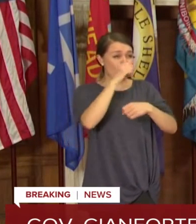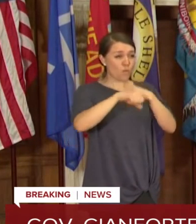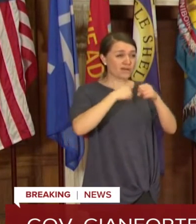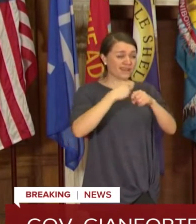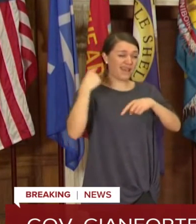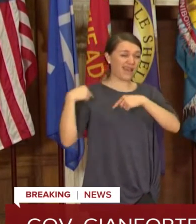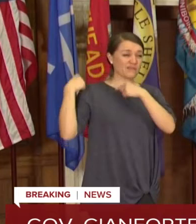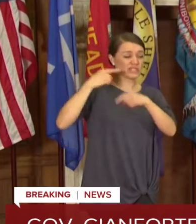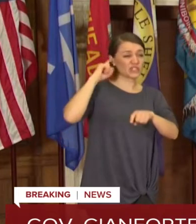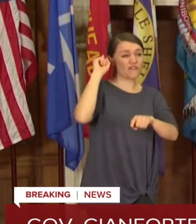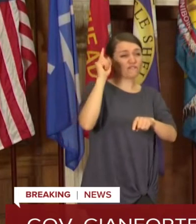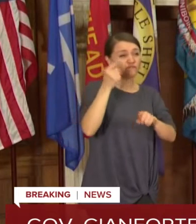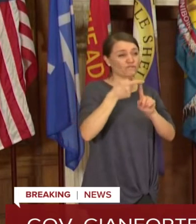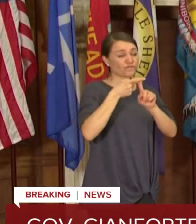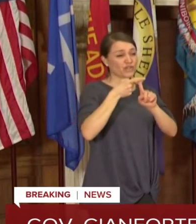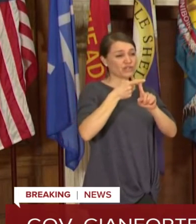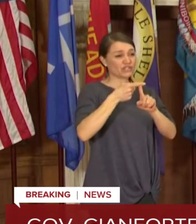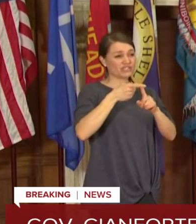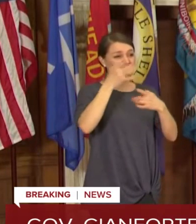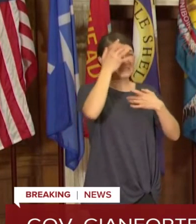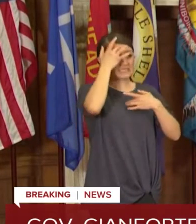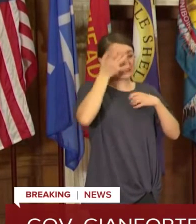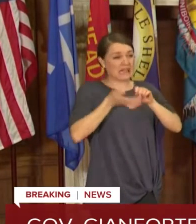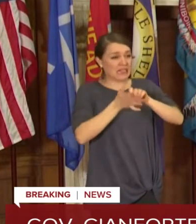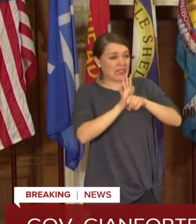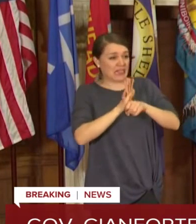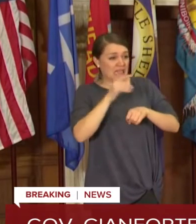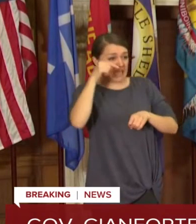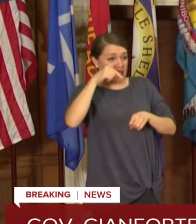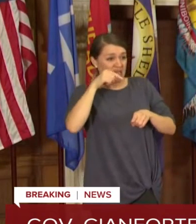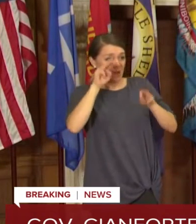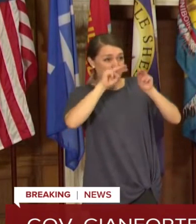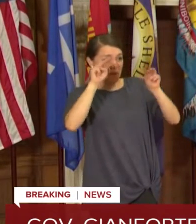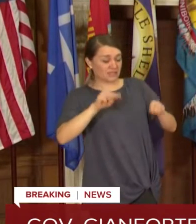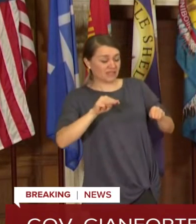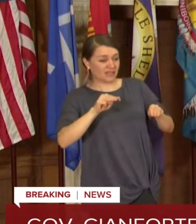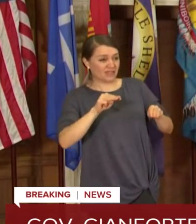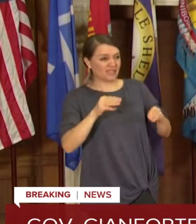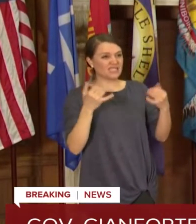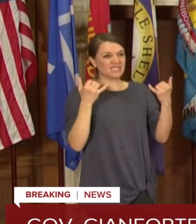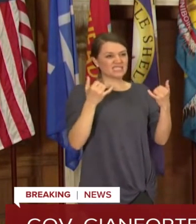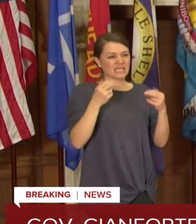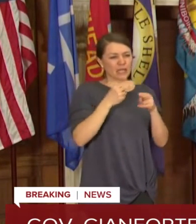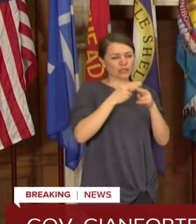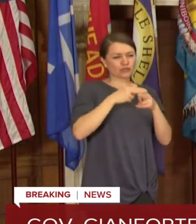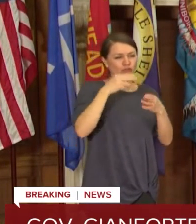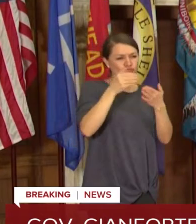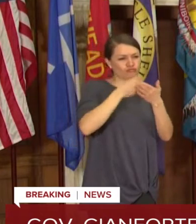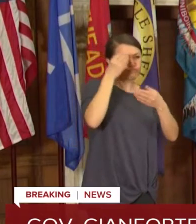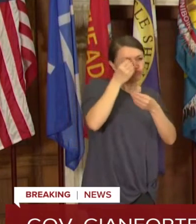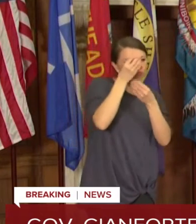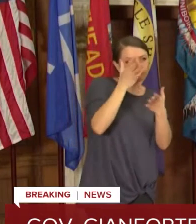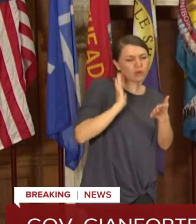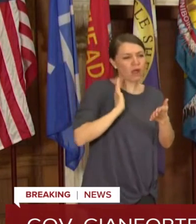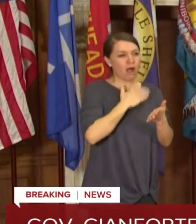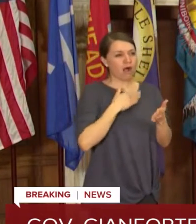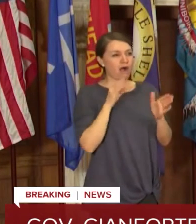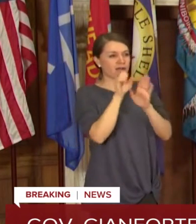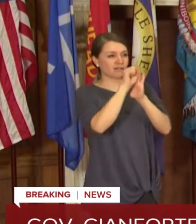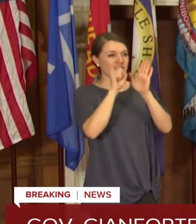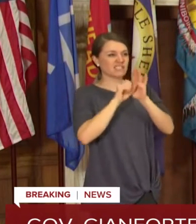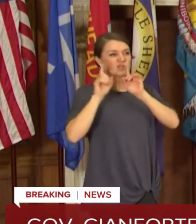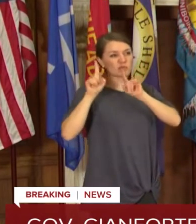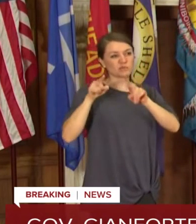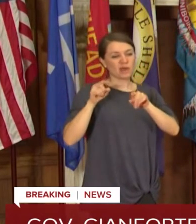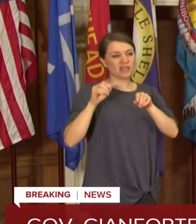of COVID-19 was detected in Montana. Today I'll give you a brief update on the state's response to this